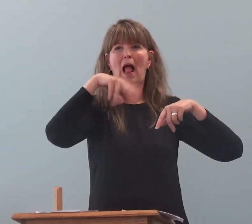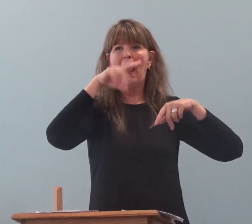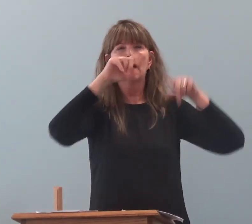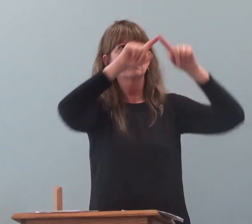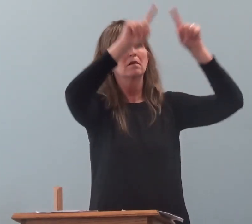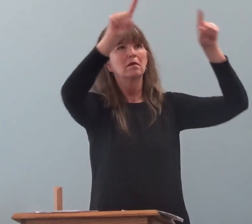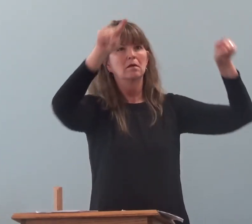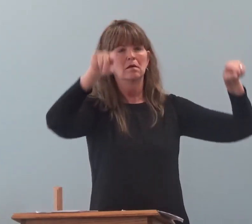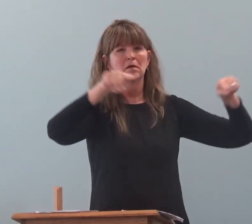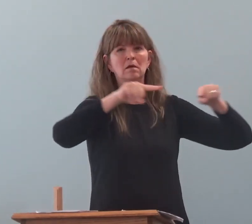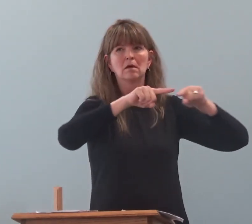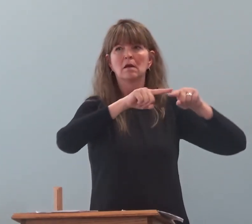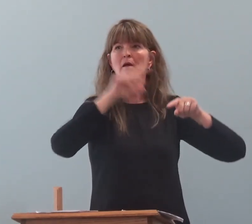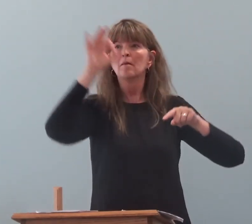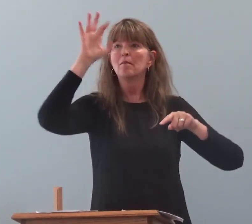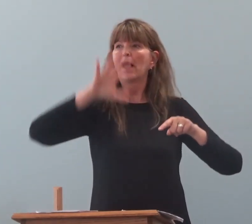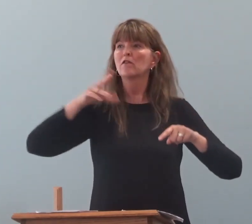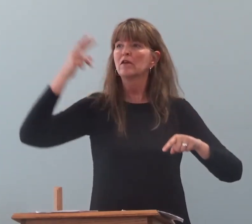church, they had a big plaque